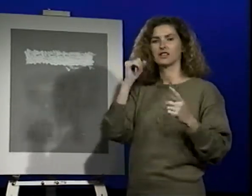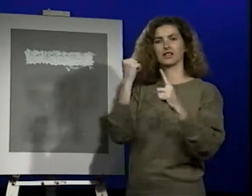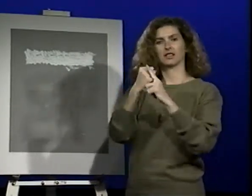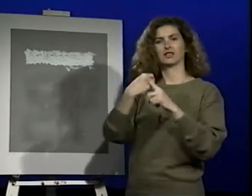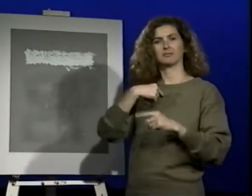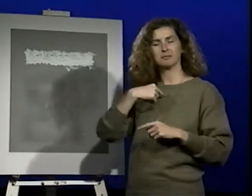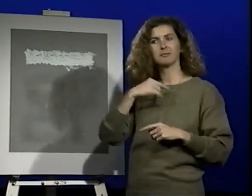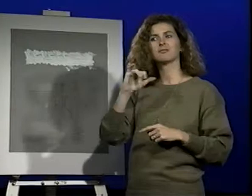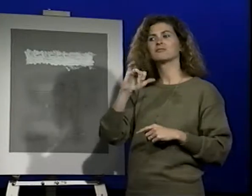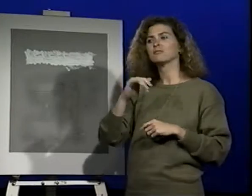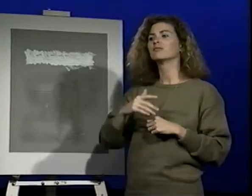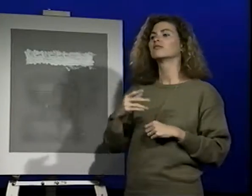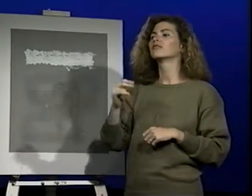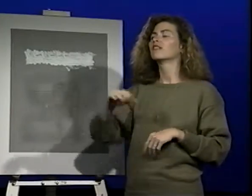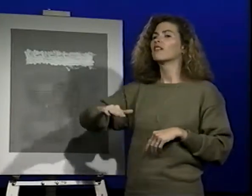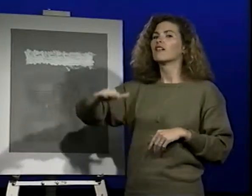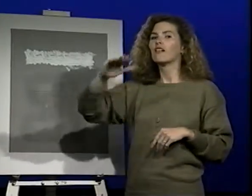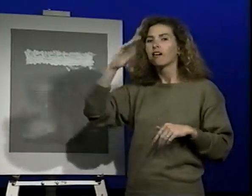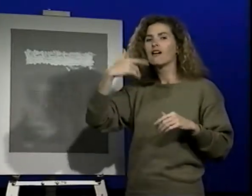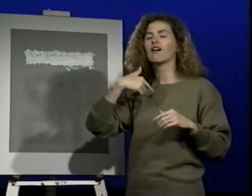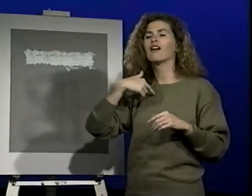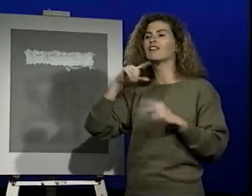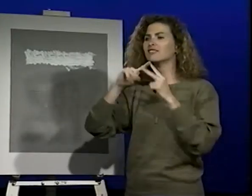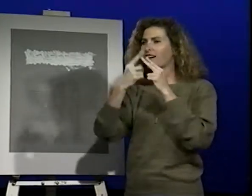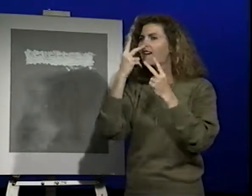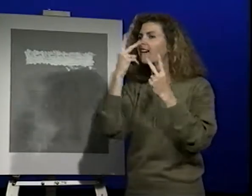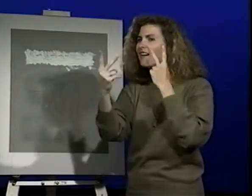that experience of not hearing music. And it really hit me.